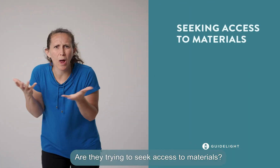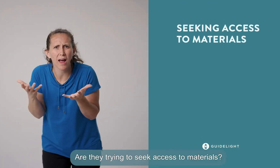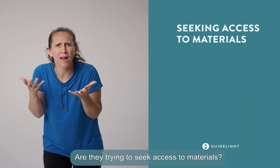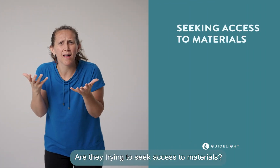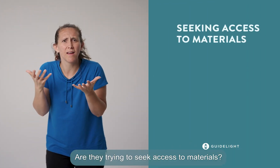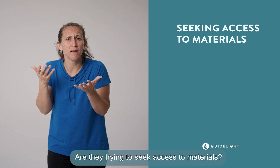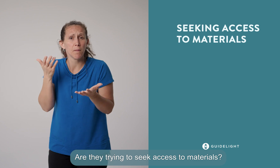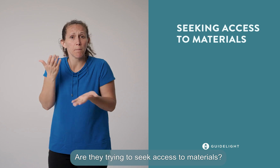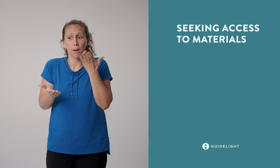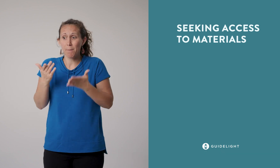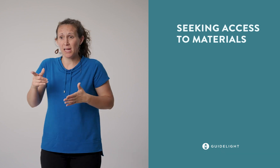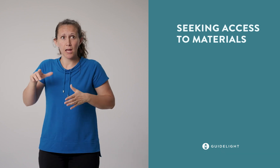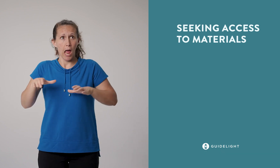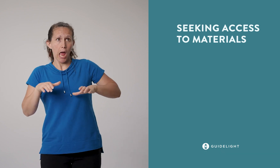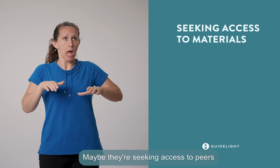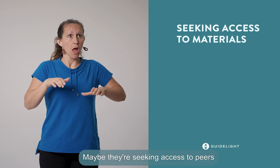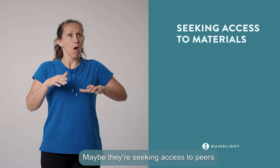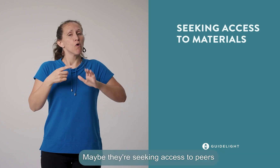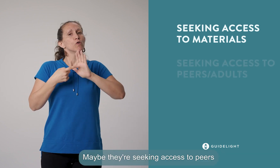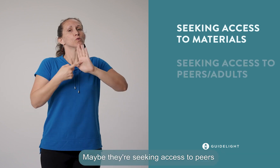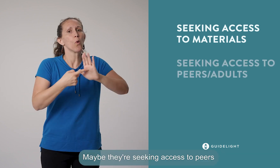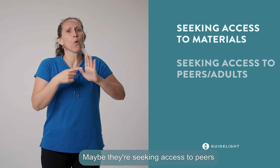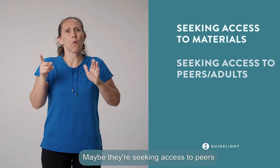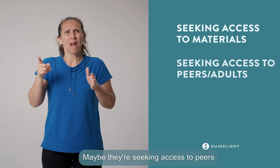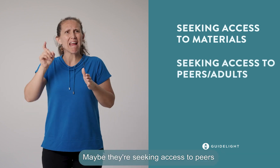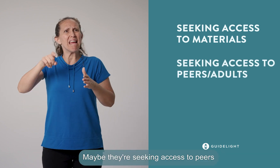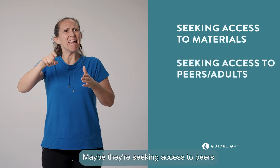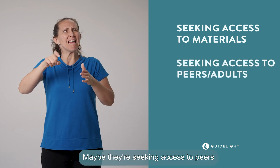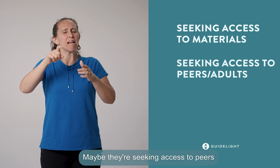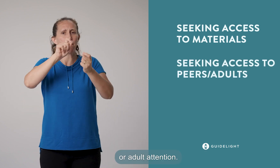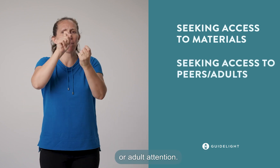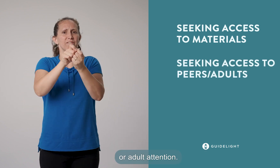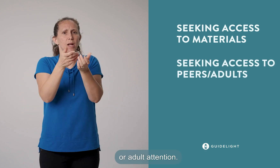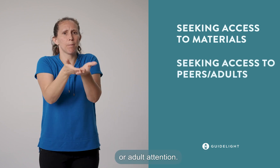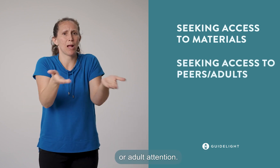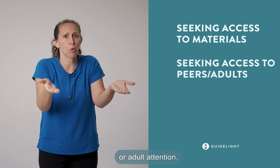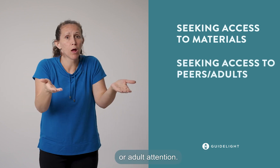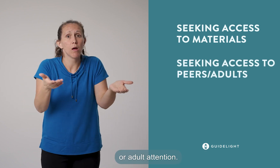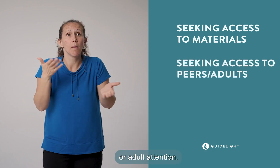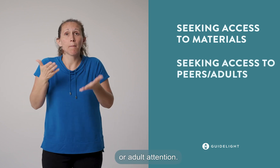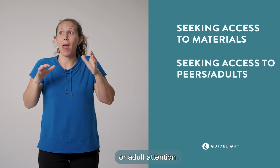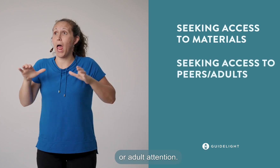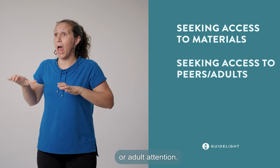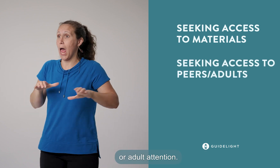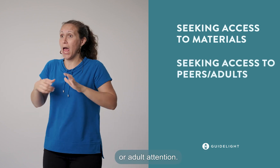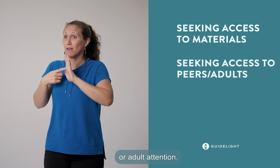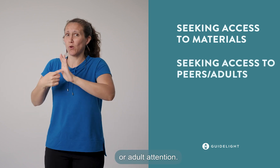materials? Maybe they're seeking access to peers or adult attention.